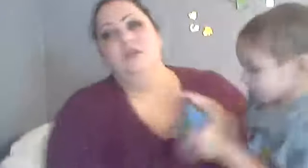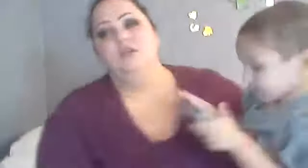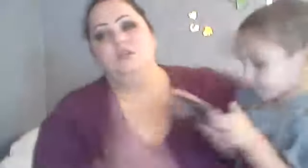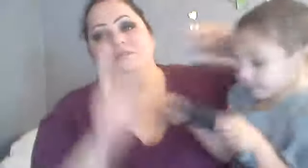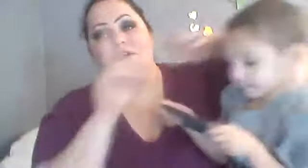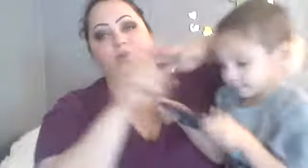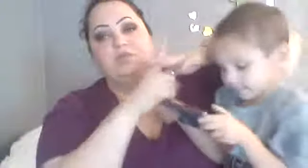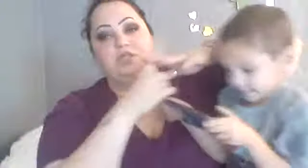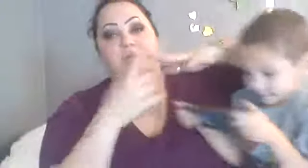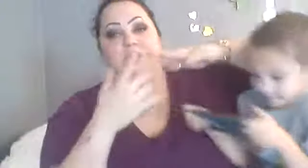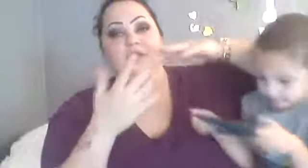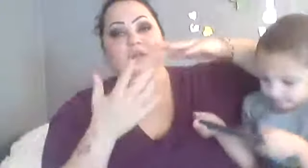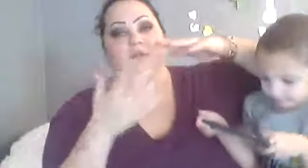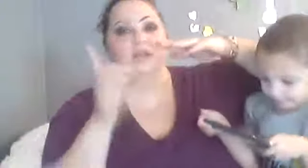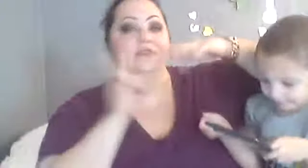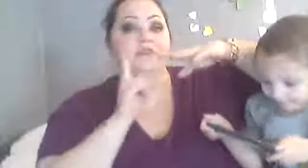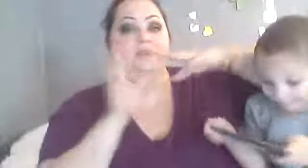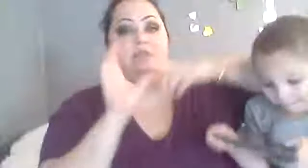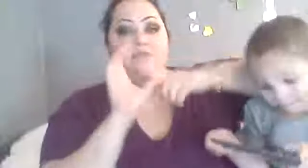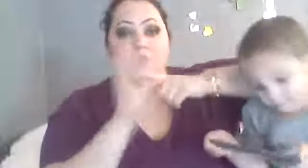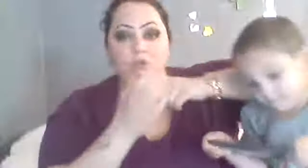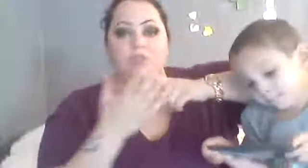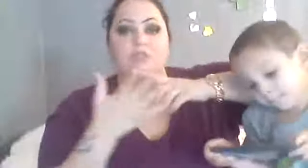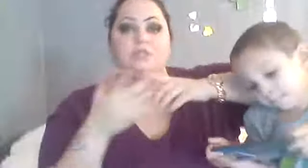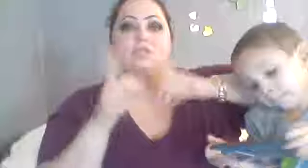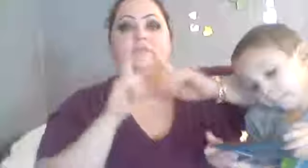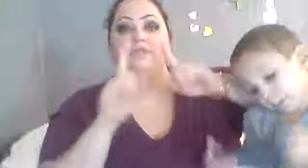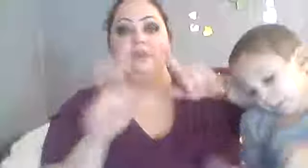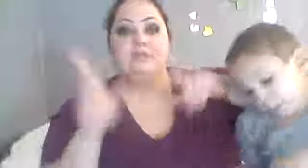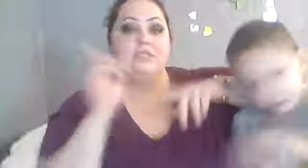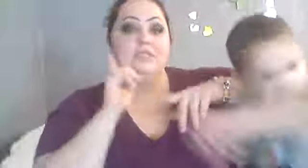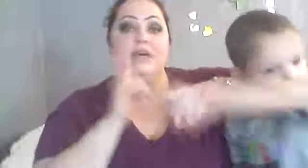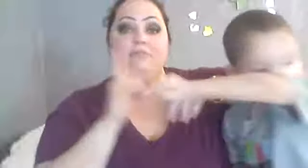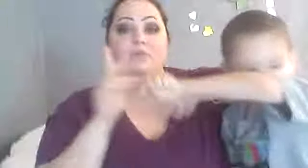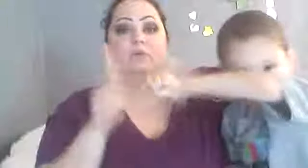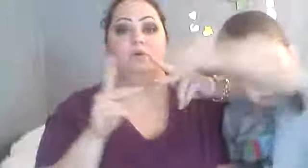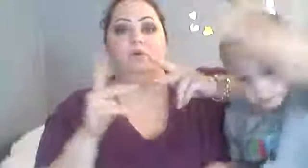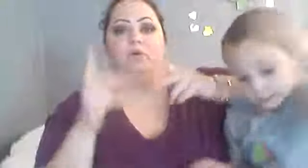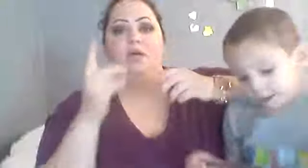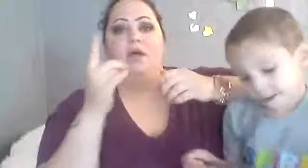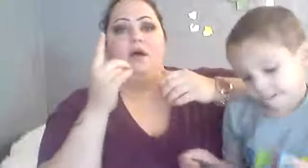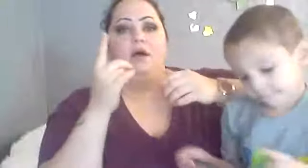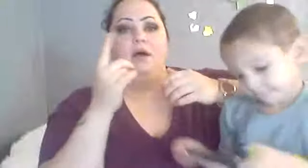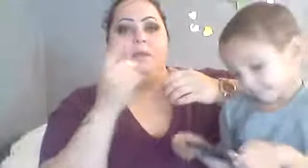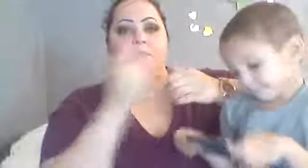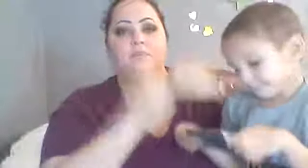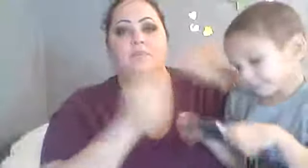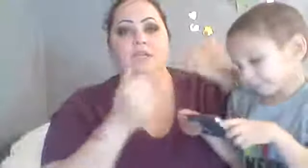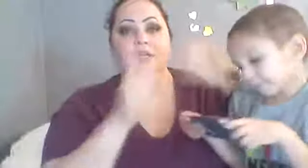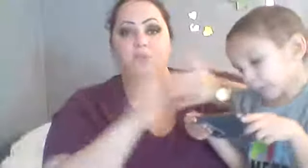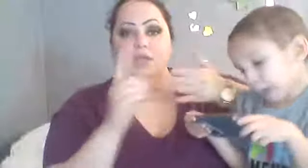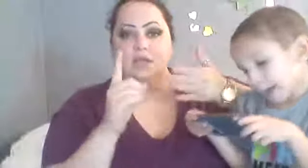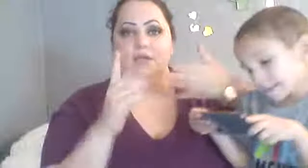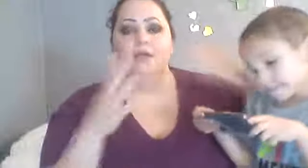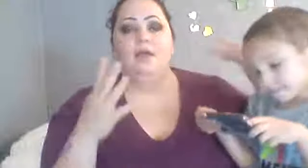So I figured we'll start with a little bit of some deaf culture, some famous deaf people each week.